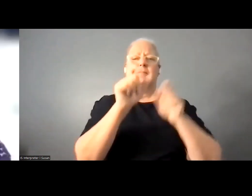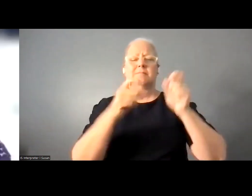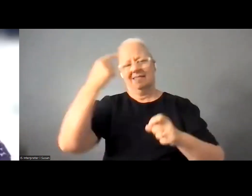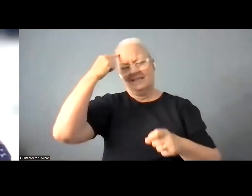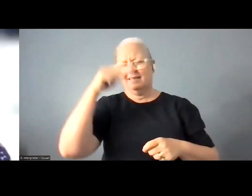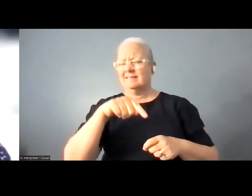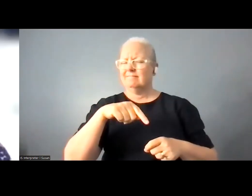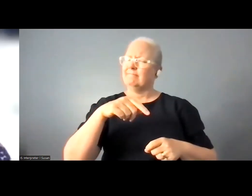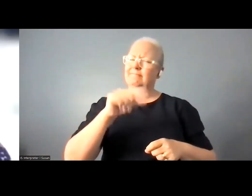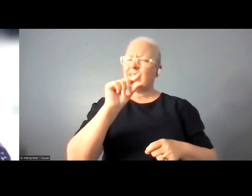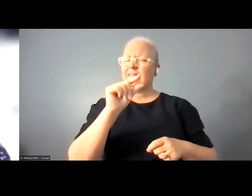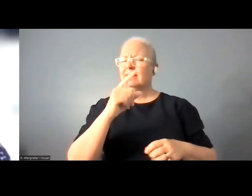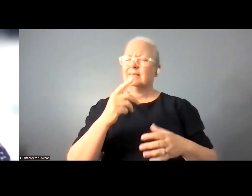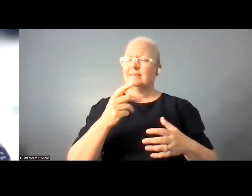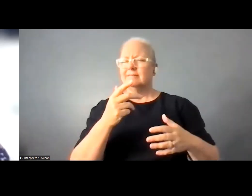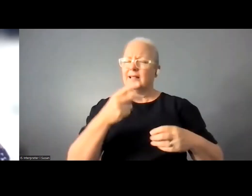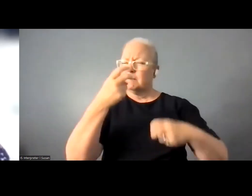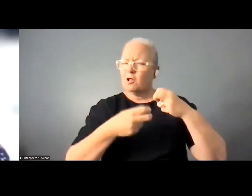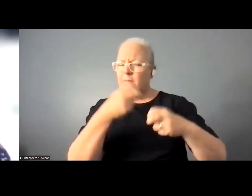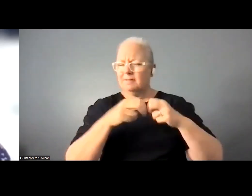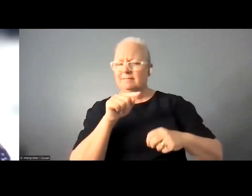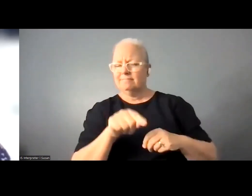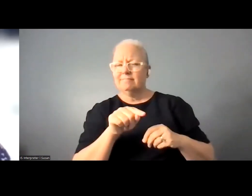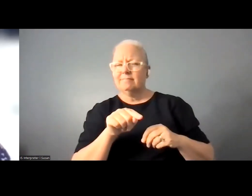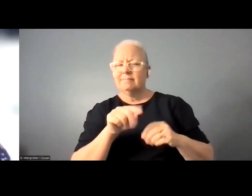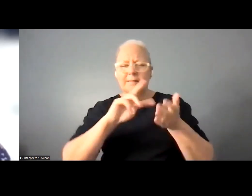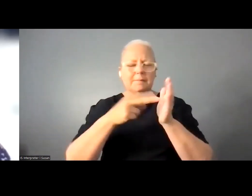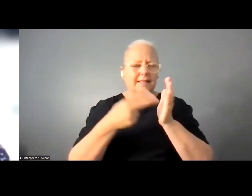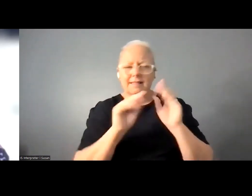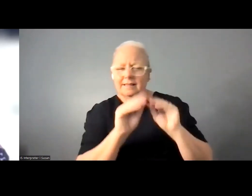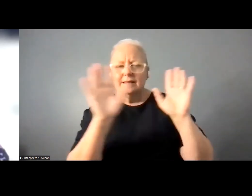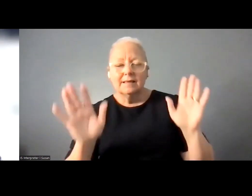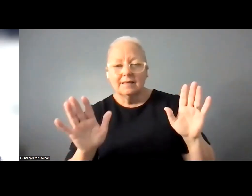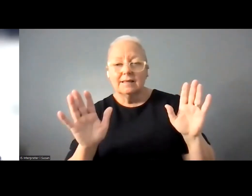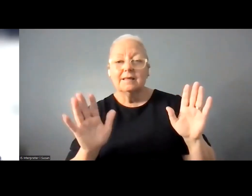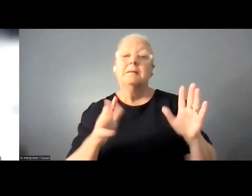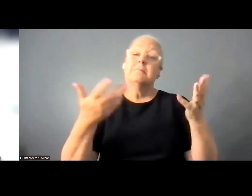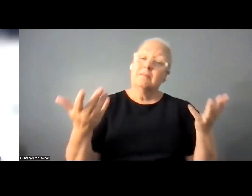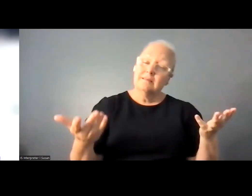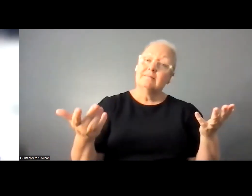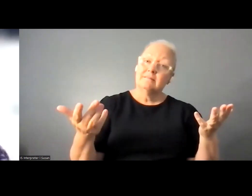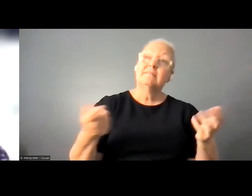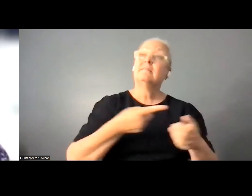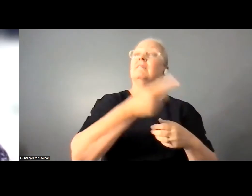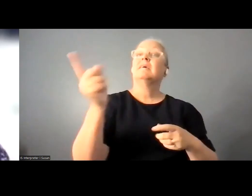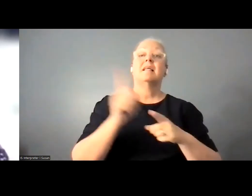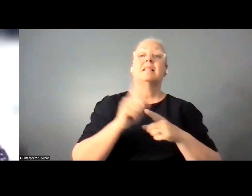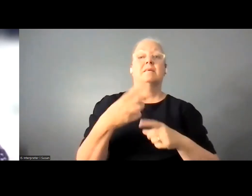is a primary way of valuing people in many of our capitalist societies.